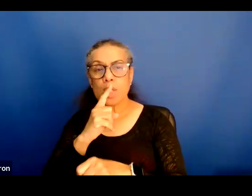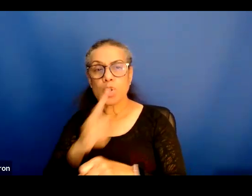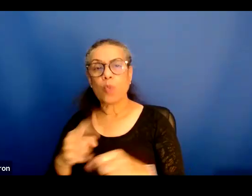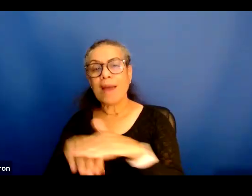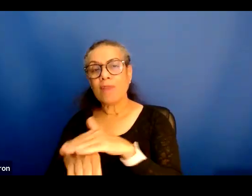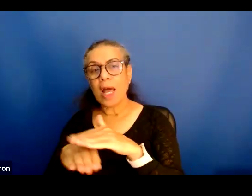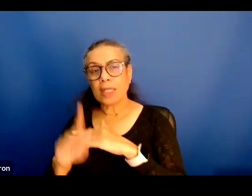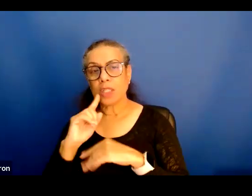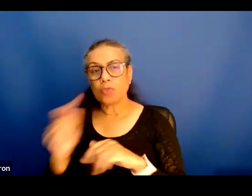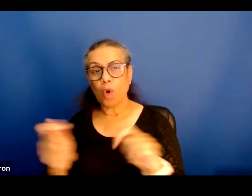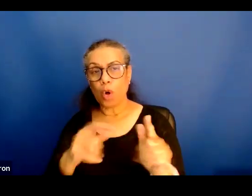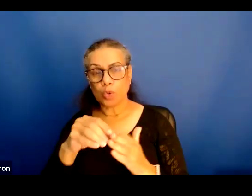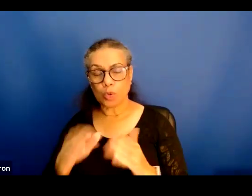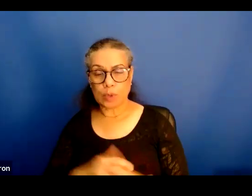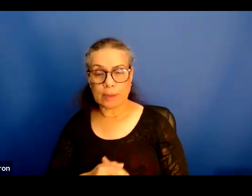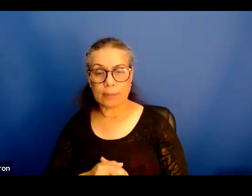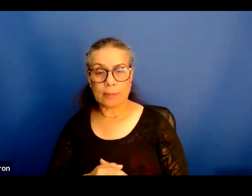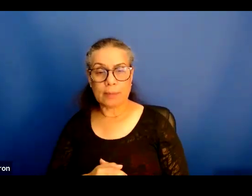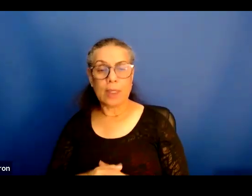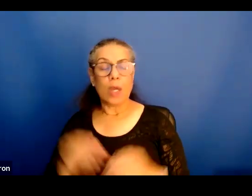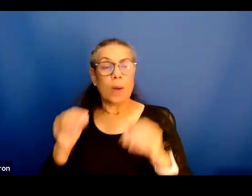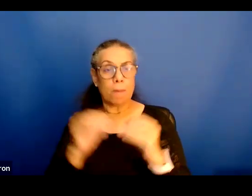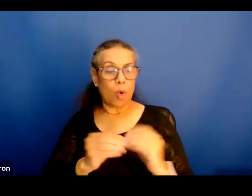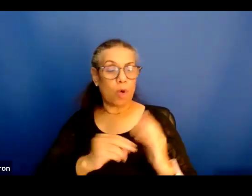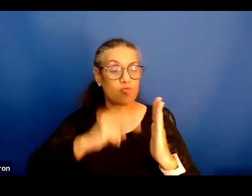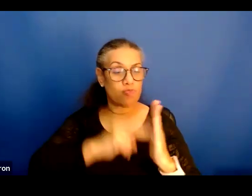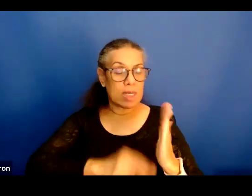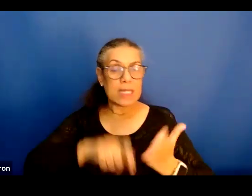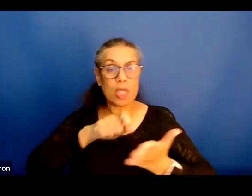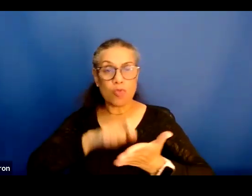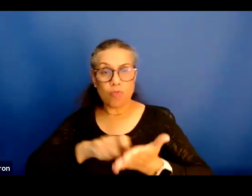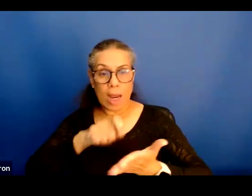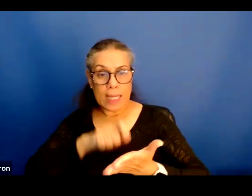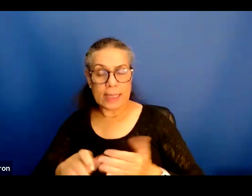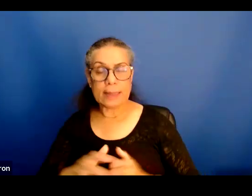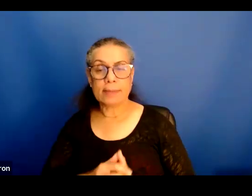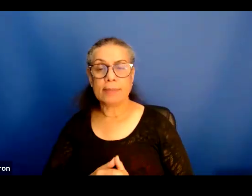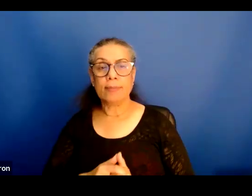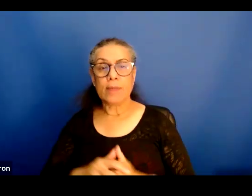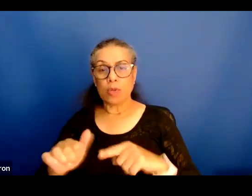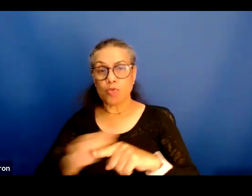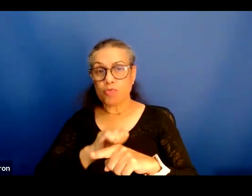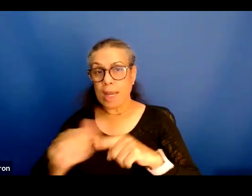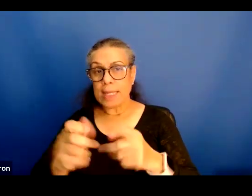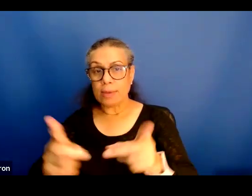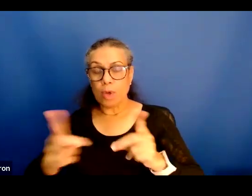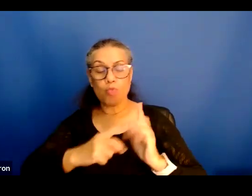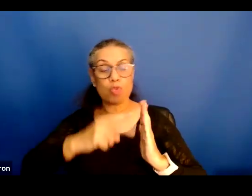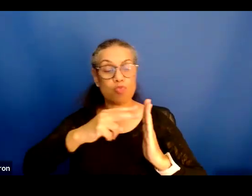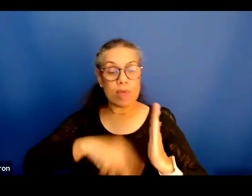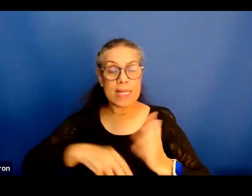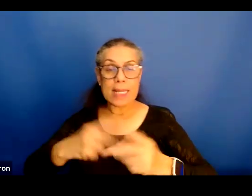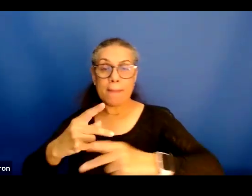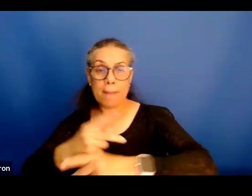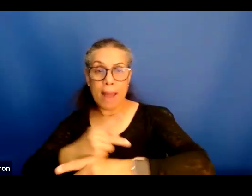for all of our students. We're strengthening evidence-based reading interventions. We will expand district-wide training in reading and math interventions with